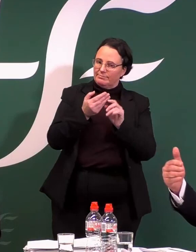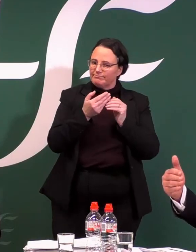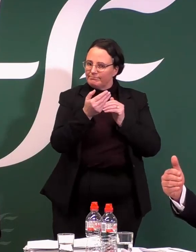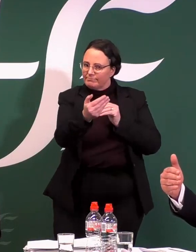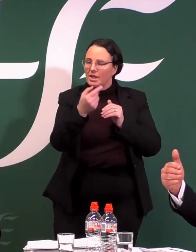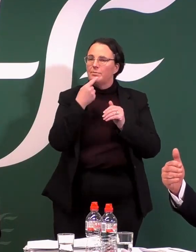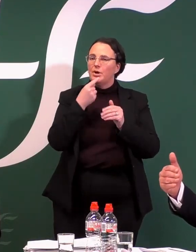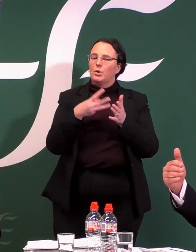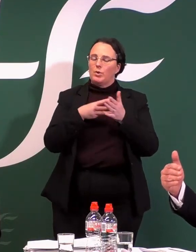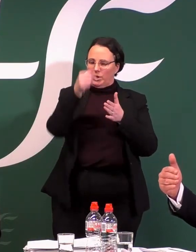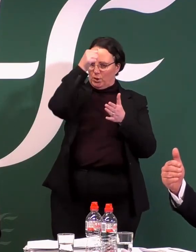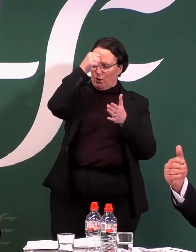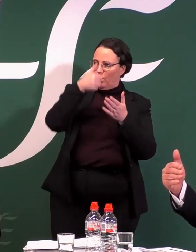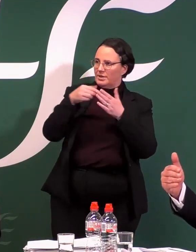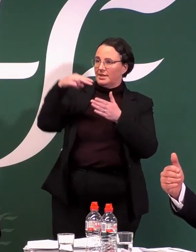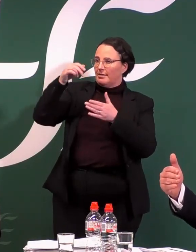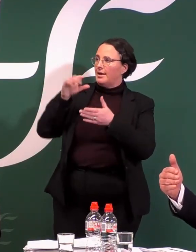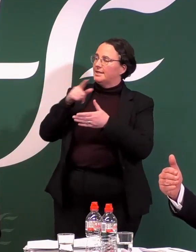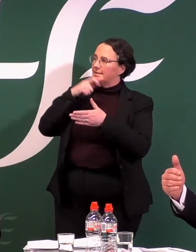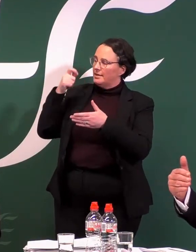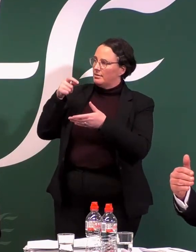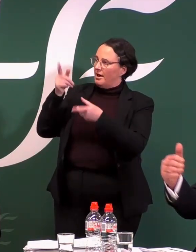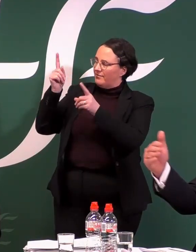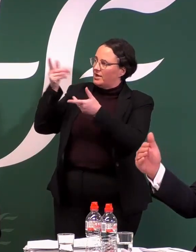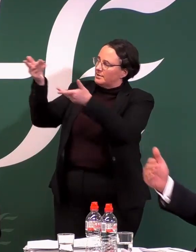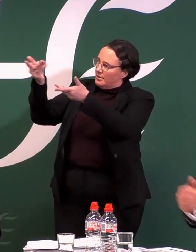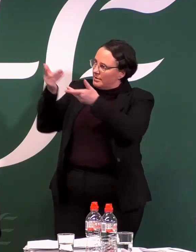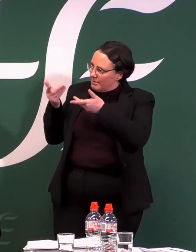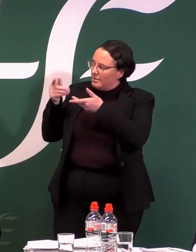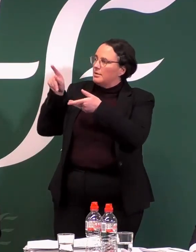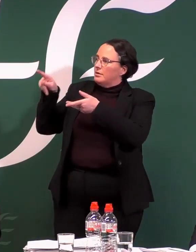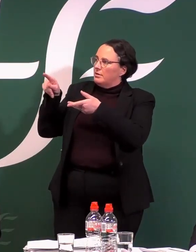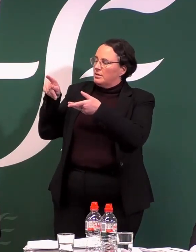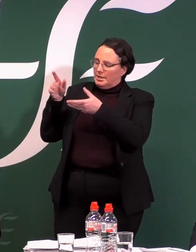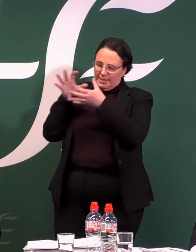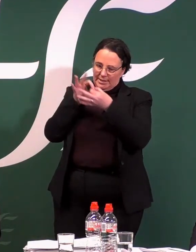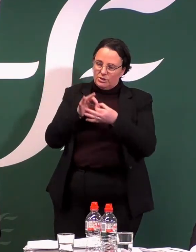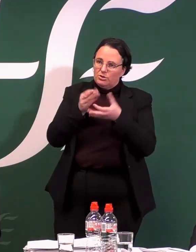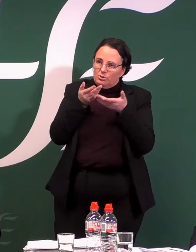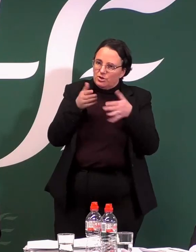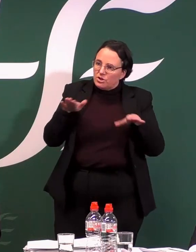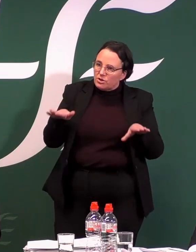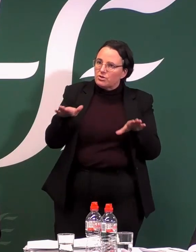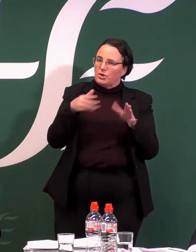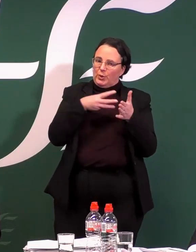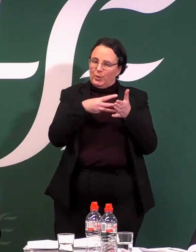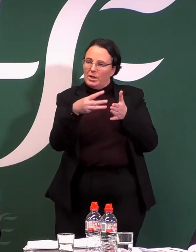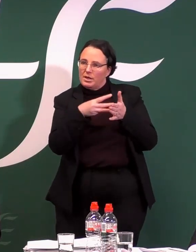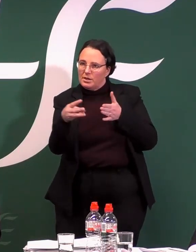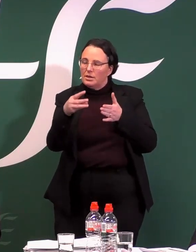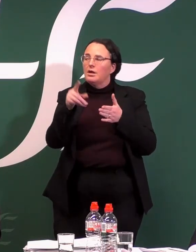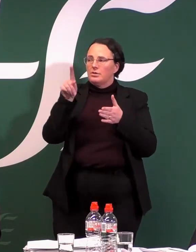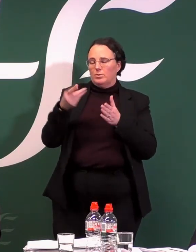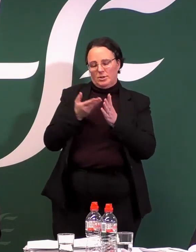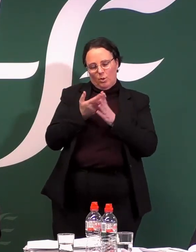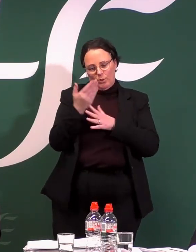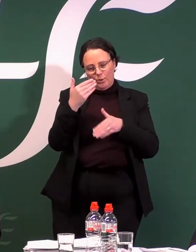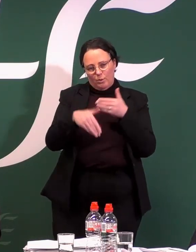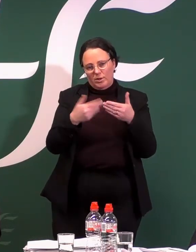once we take stock of what comes from NIAC in relation to the paediatric side, we'll then come out with a remainder of our plan, I suppose, to see through the remaining